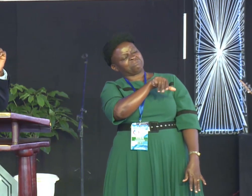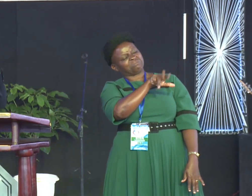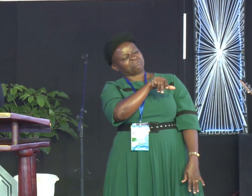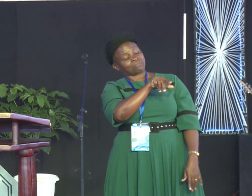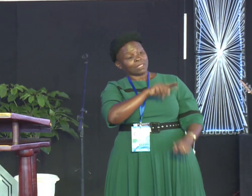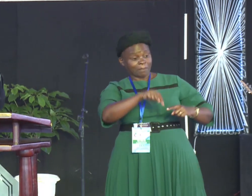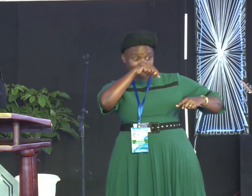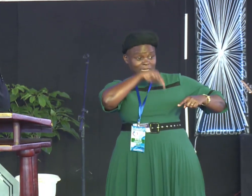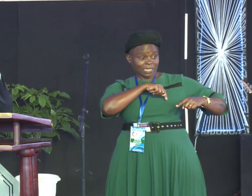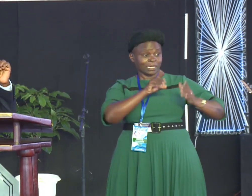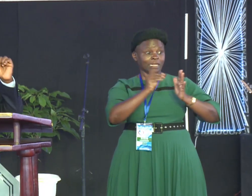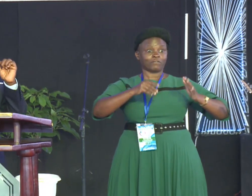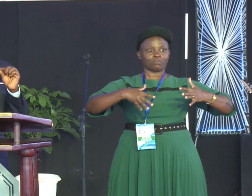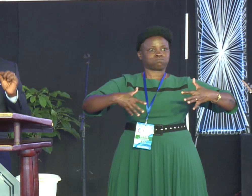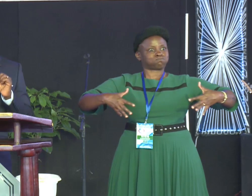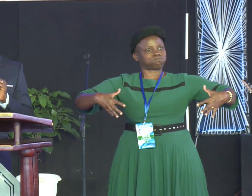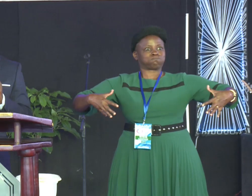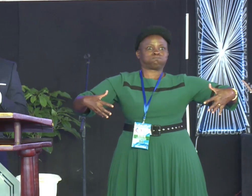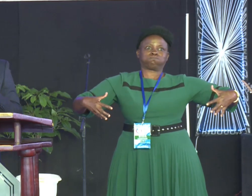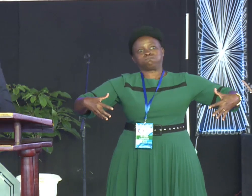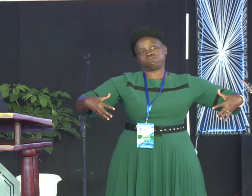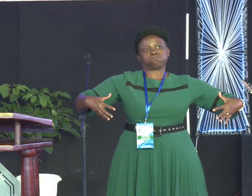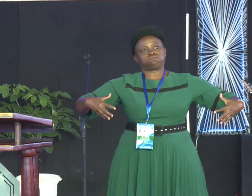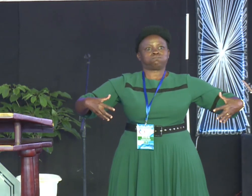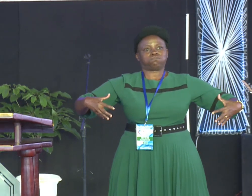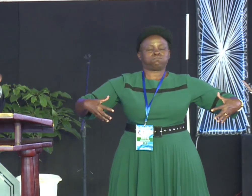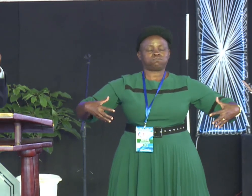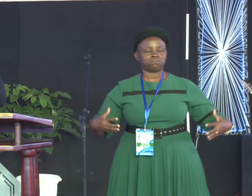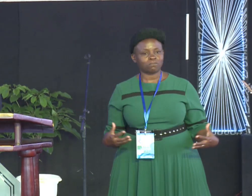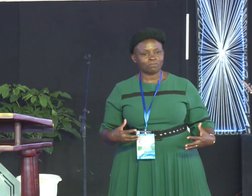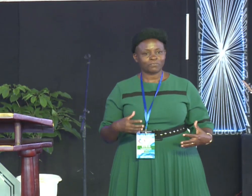Despite. But within he was so big.